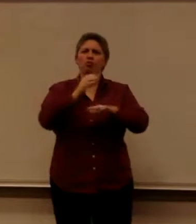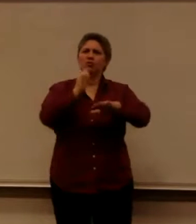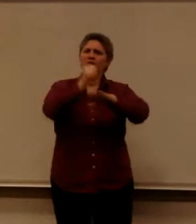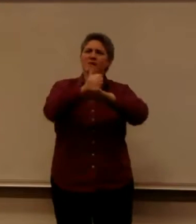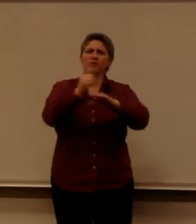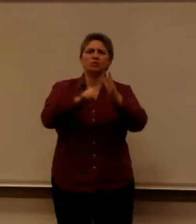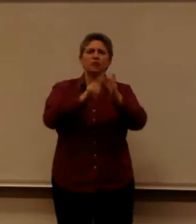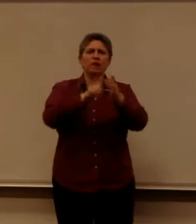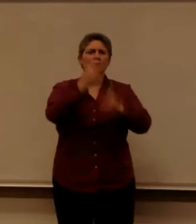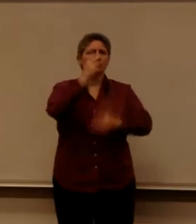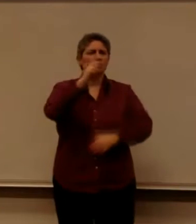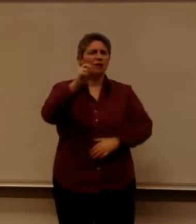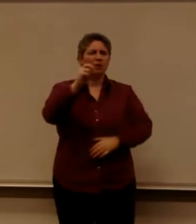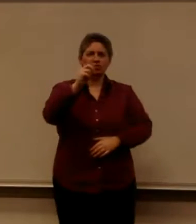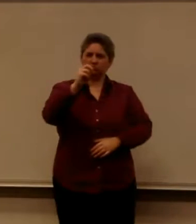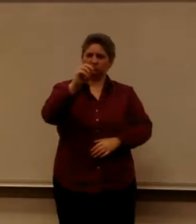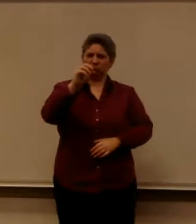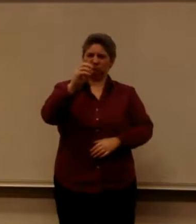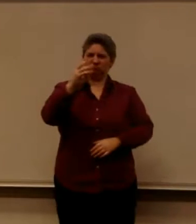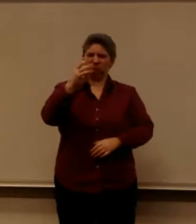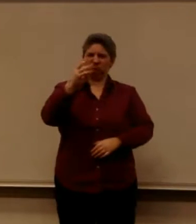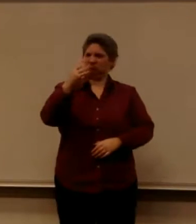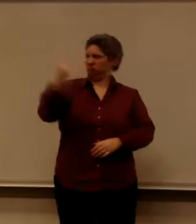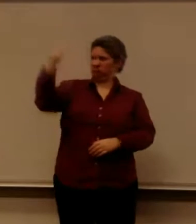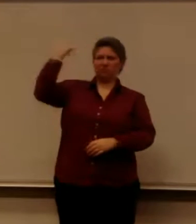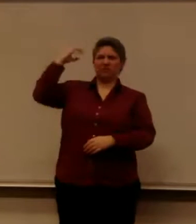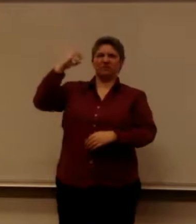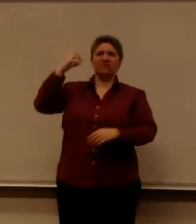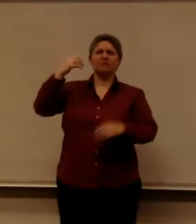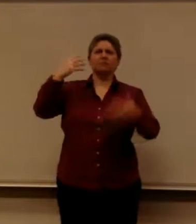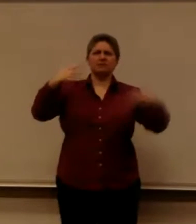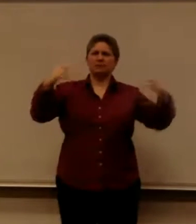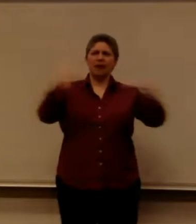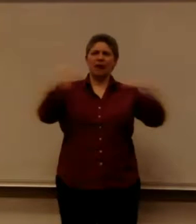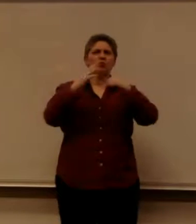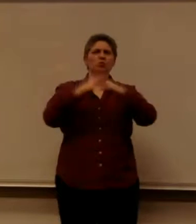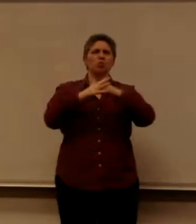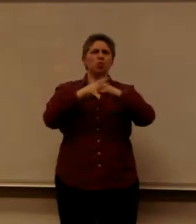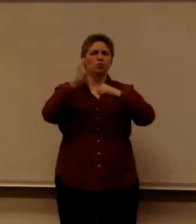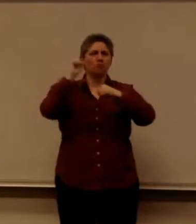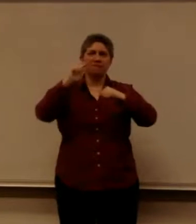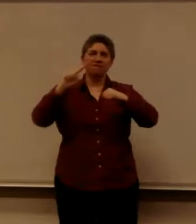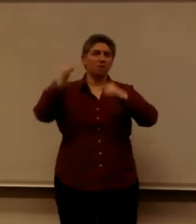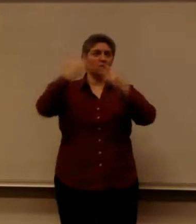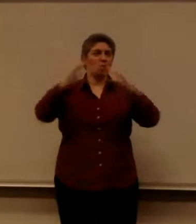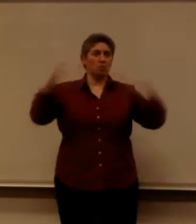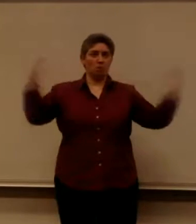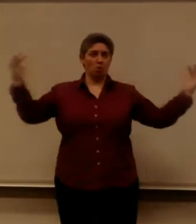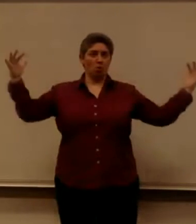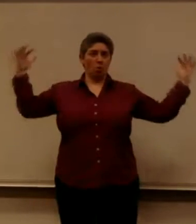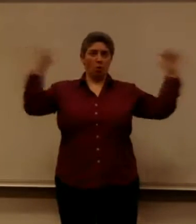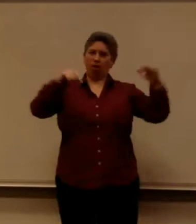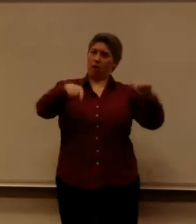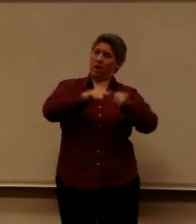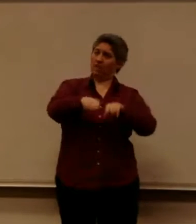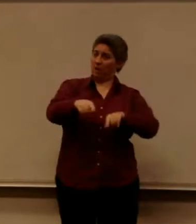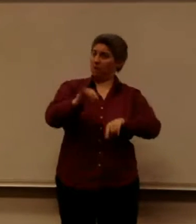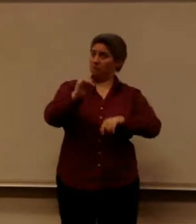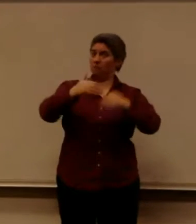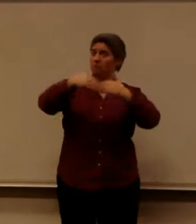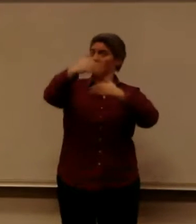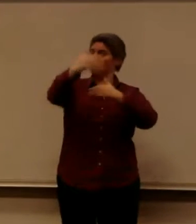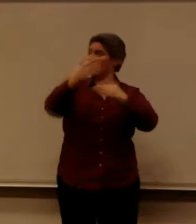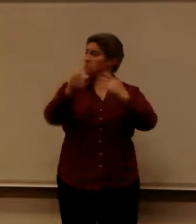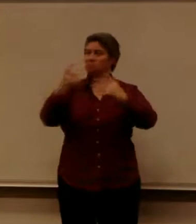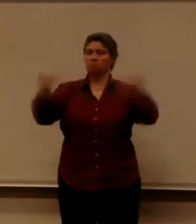to a January meeting. Remember the PDA squad set up in January? I think it was January 2015 in Glasgow. Remember that big open